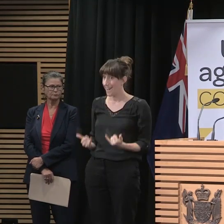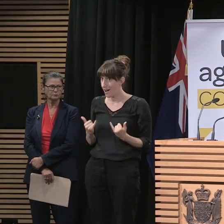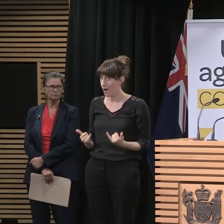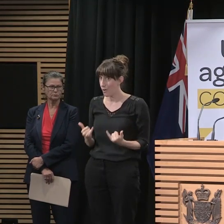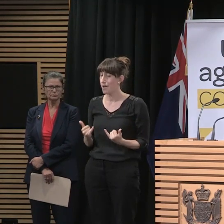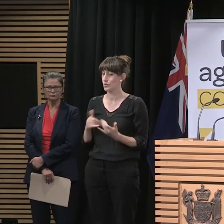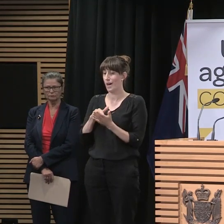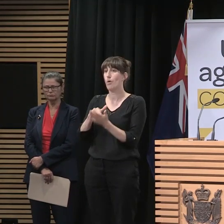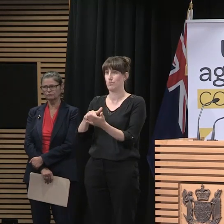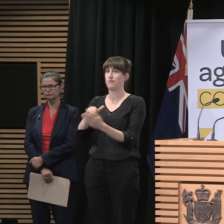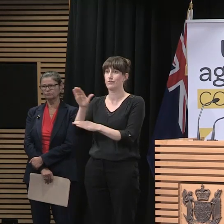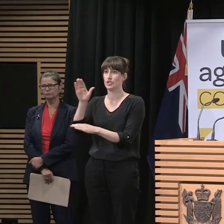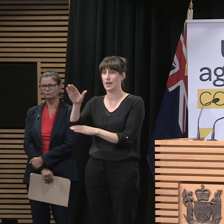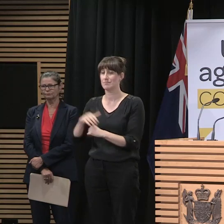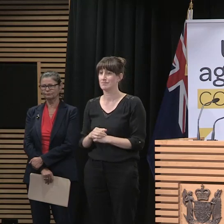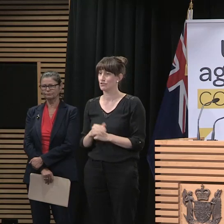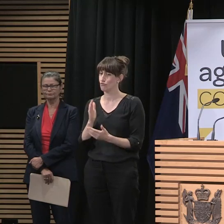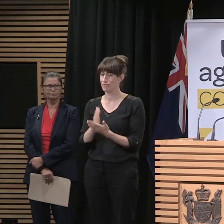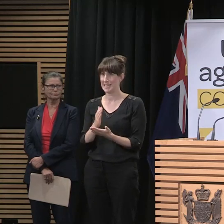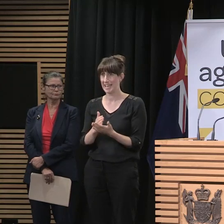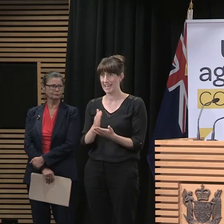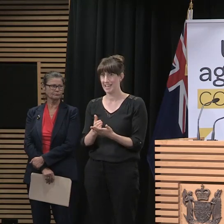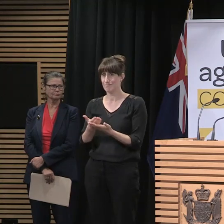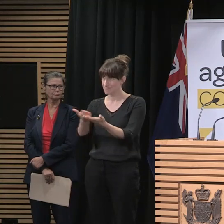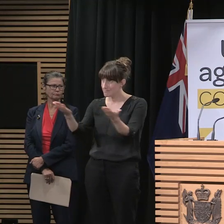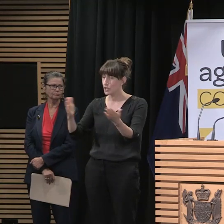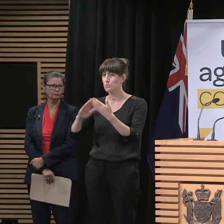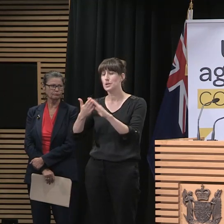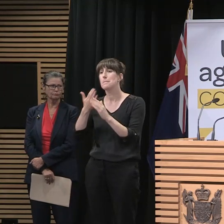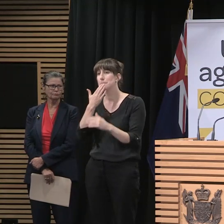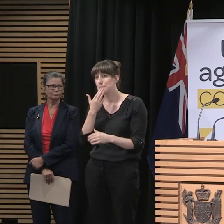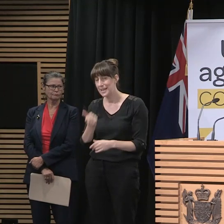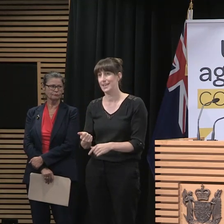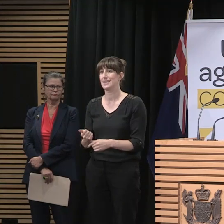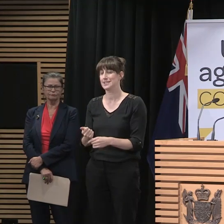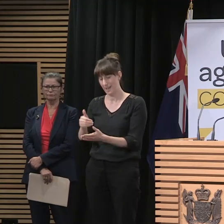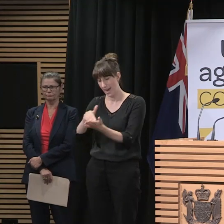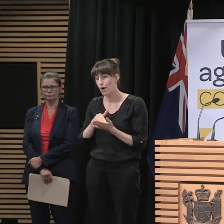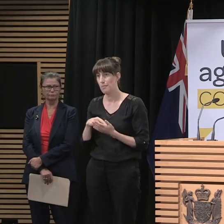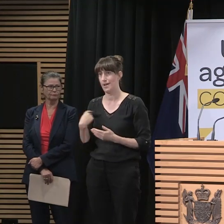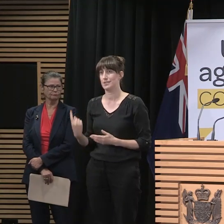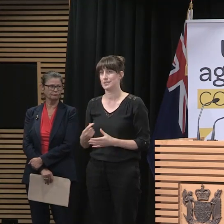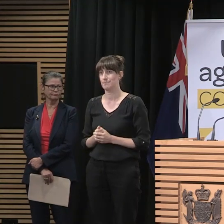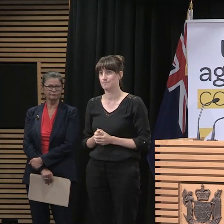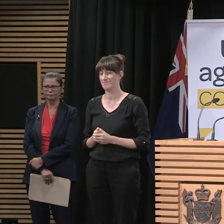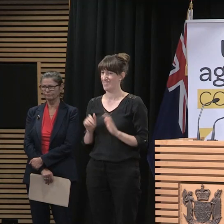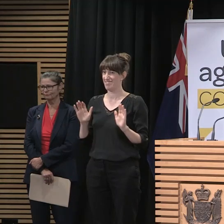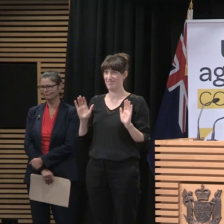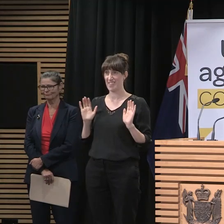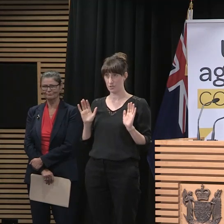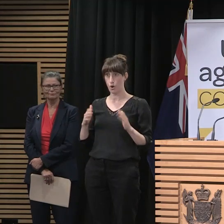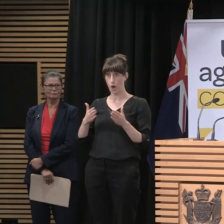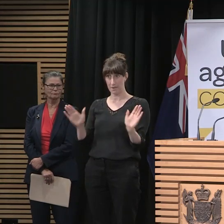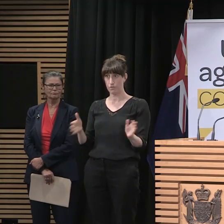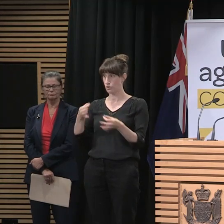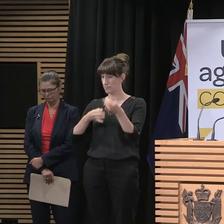part. That's all I have to say, and what I'm going to do is take questions now related to health matters or issues I have talked about, if there are questions.